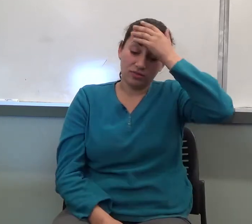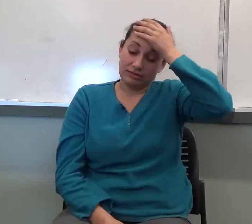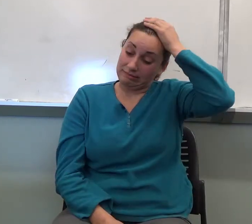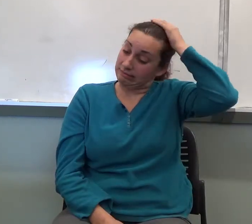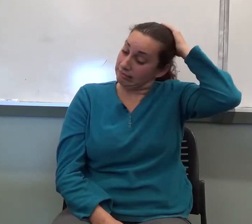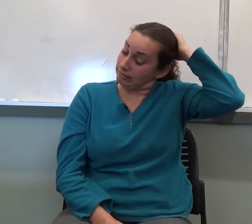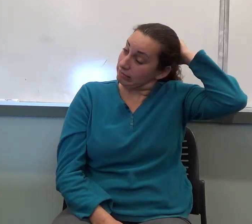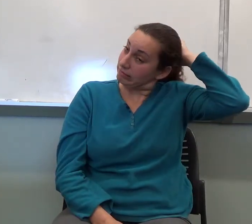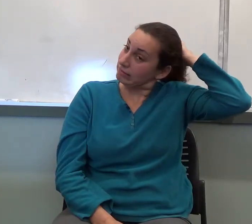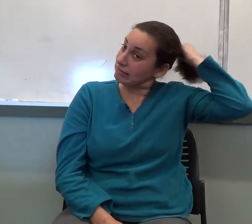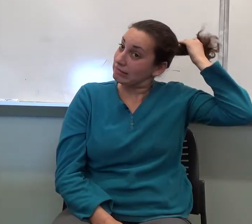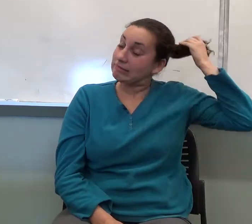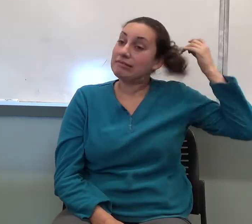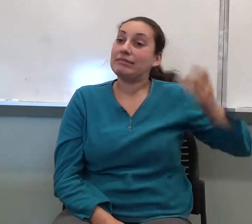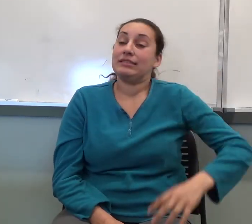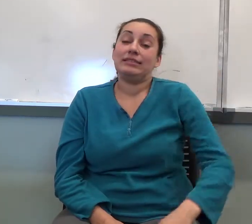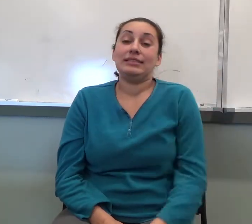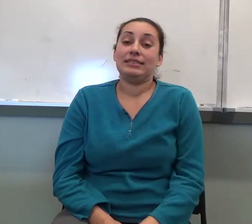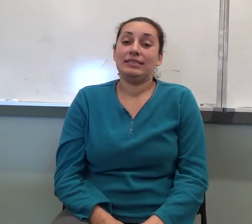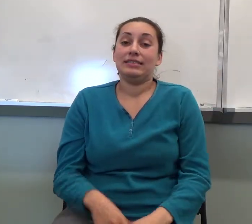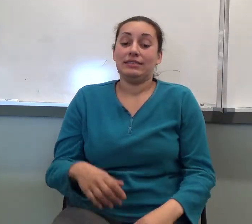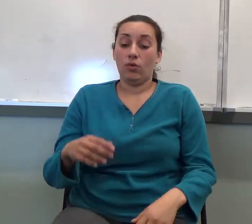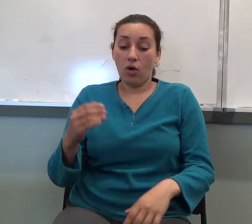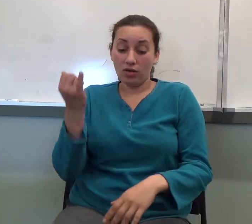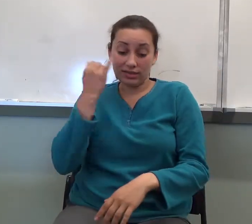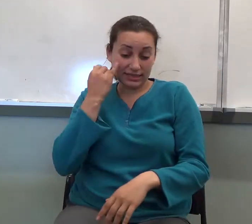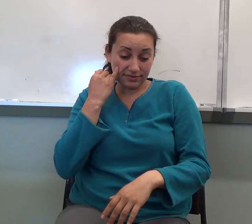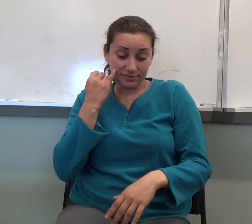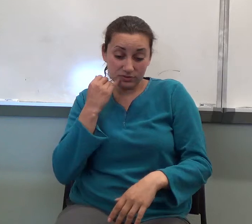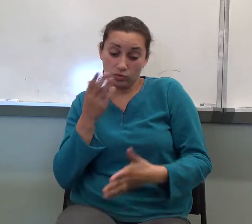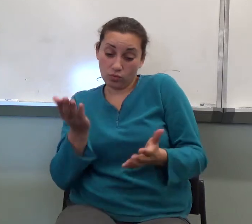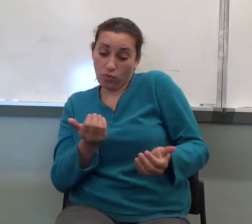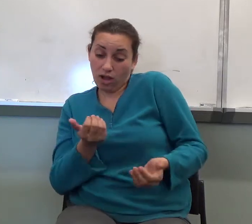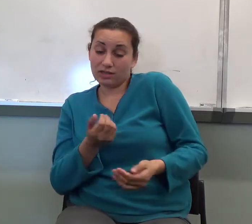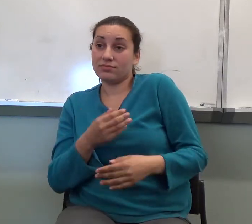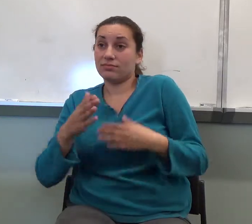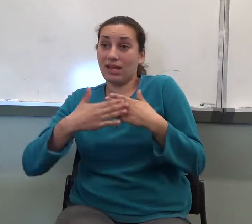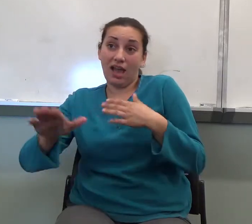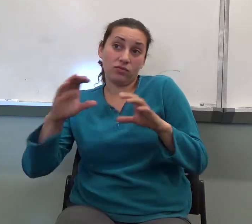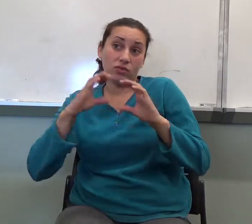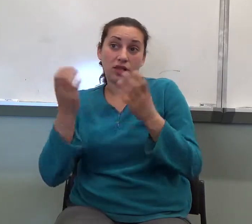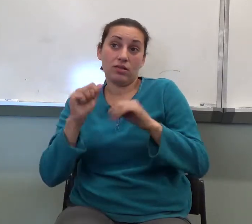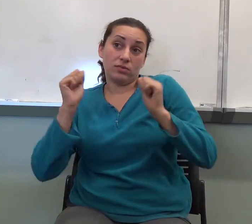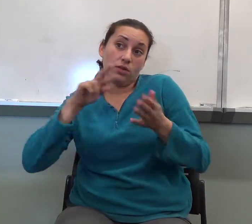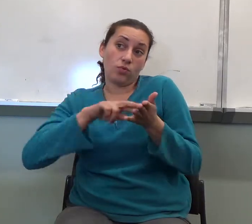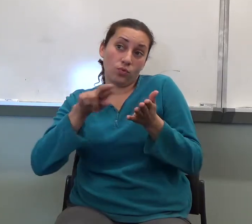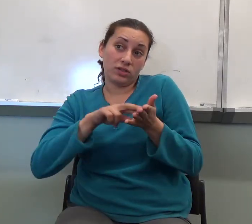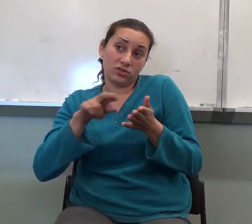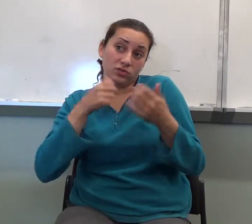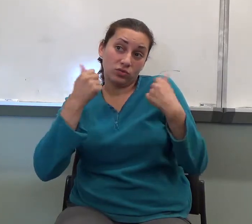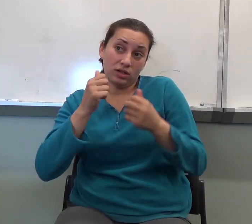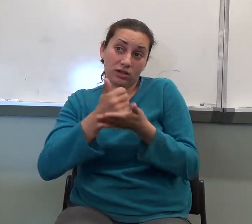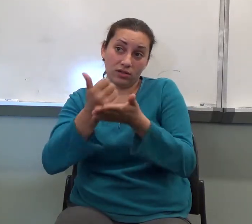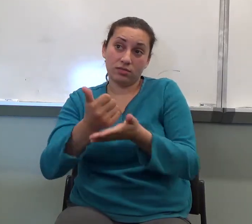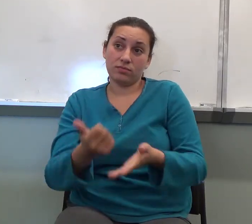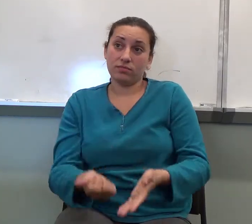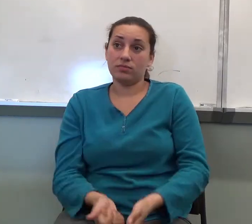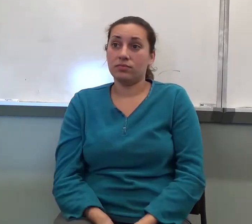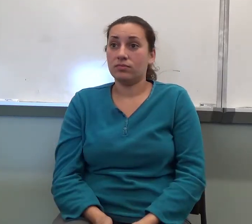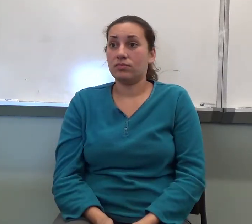grams. So these will cancel, and finally the whole thing will end up with some number of grams, this thing right here. So we're canceling units